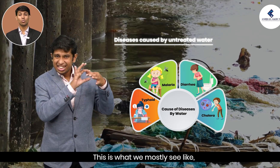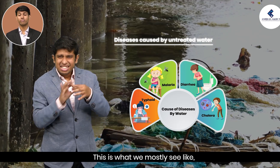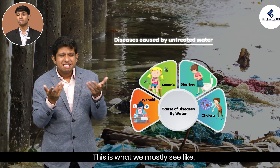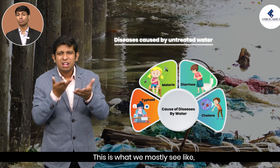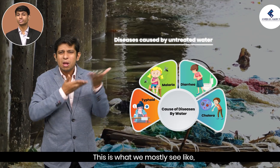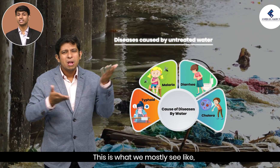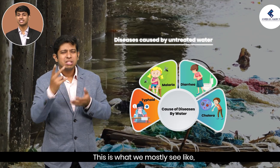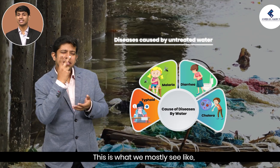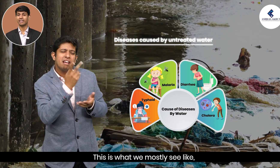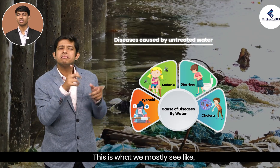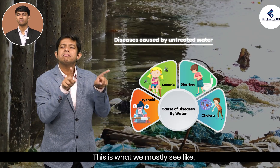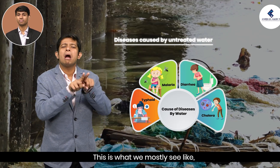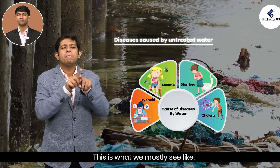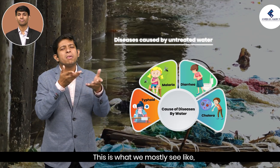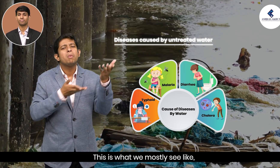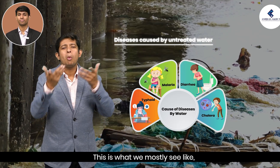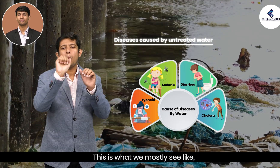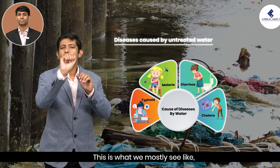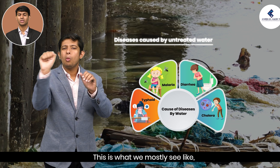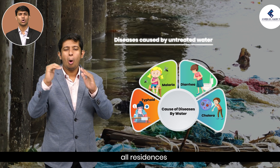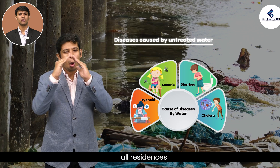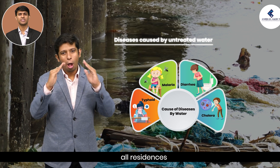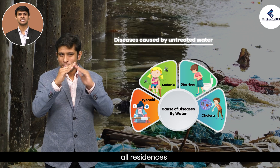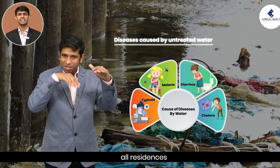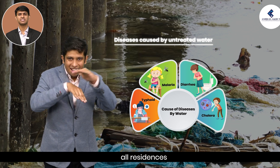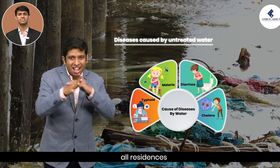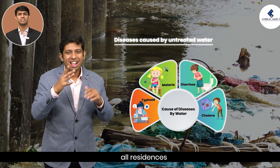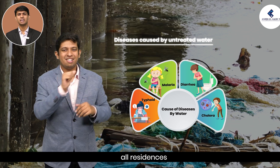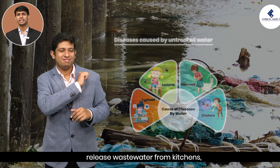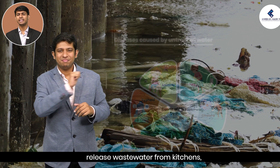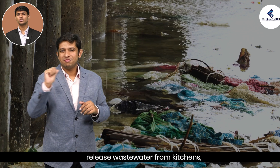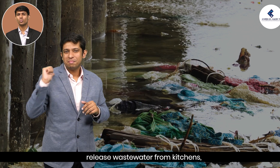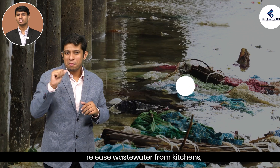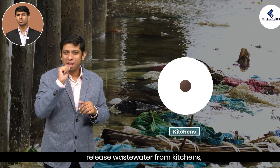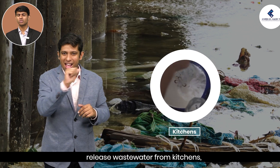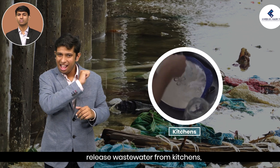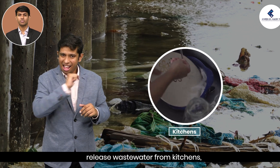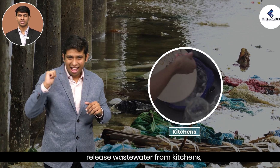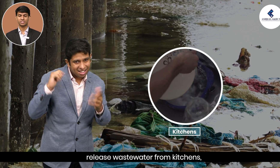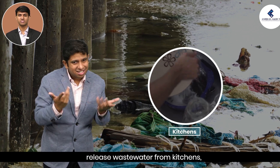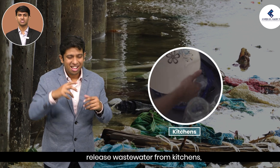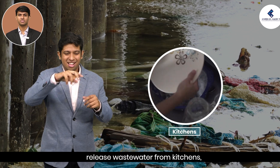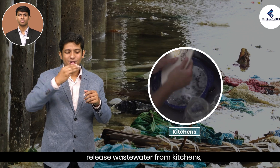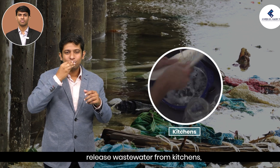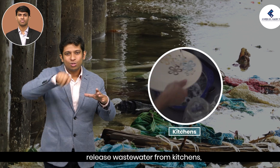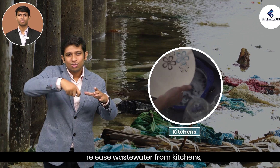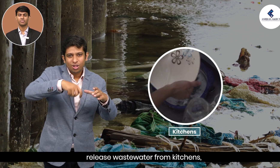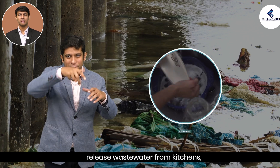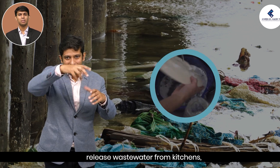This is what we mostly see, like all residences release wastewater from kitchens,